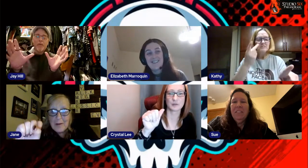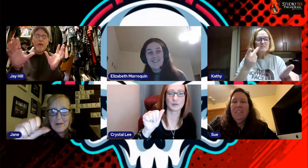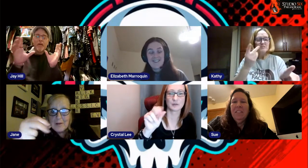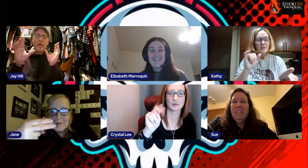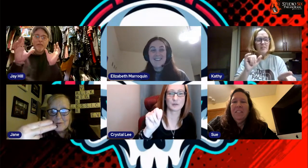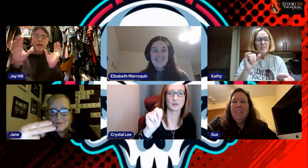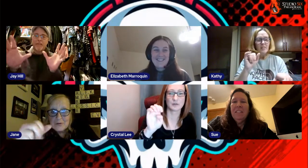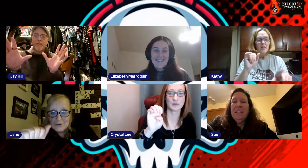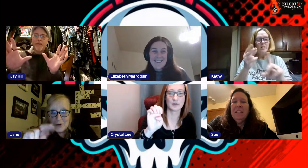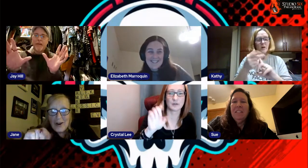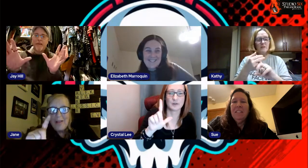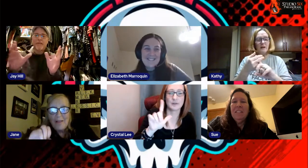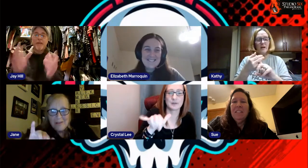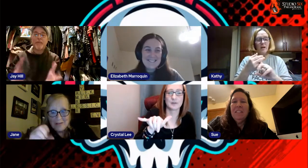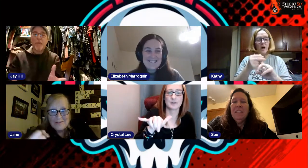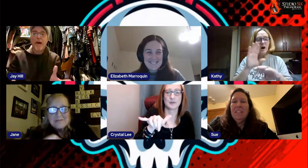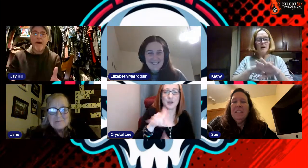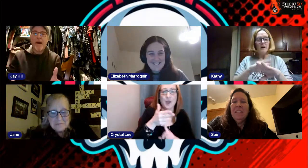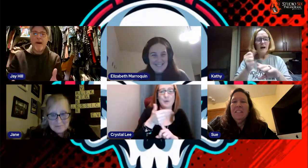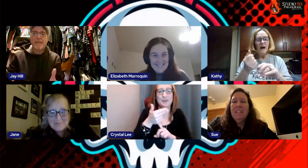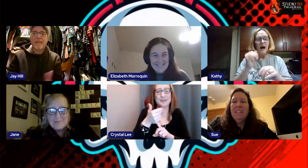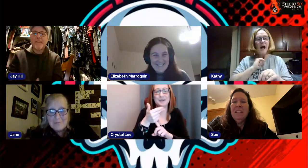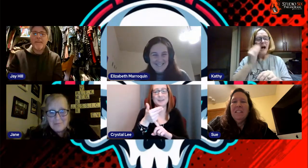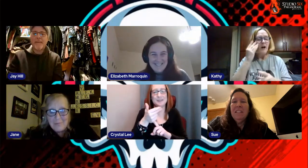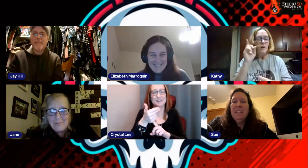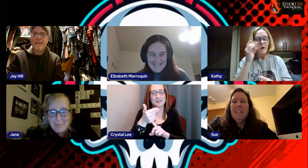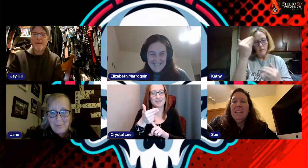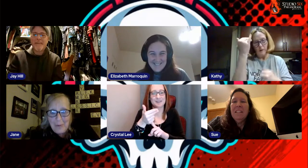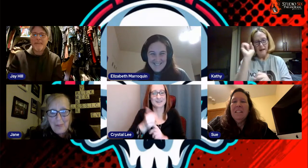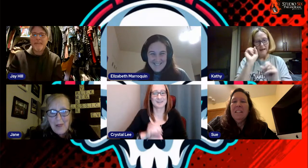a hotel of like something, and so that's why I asked.